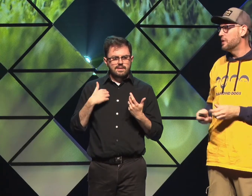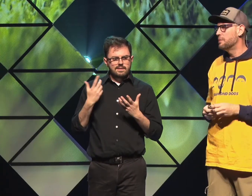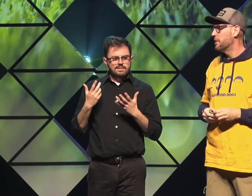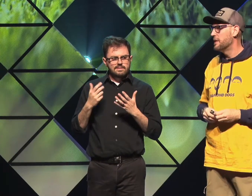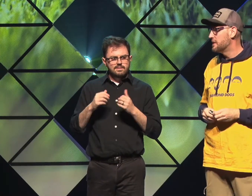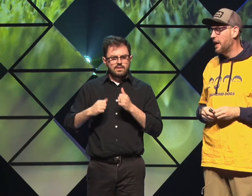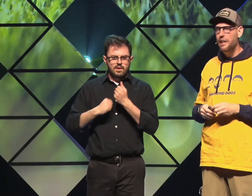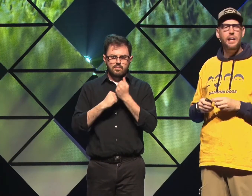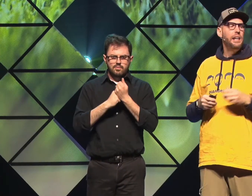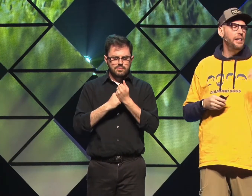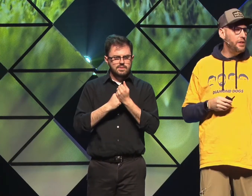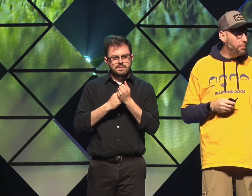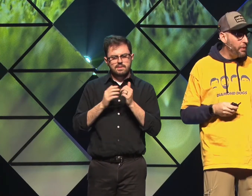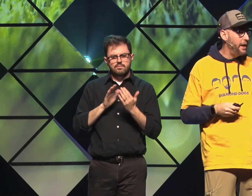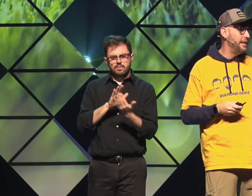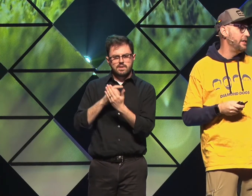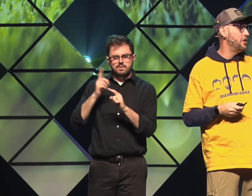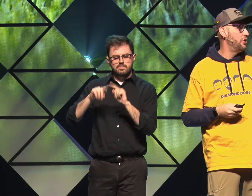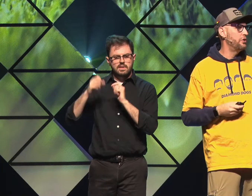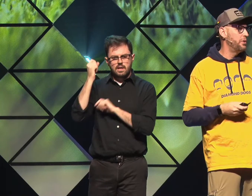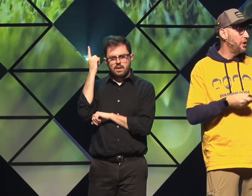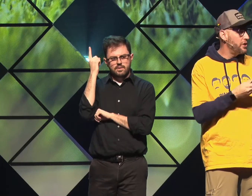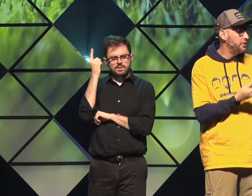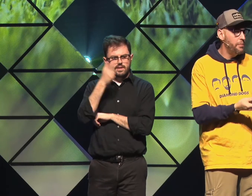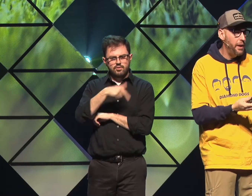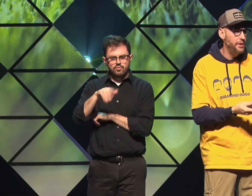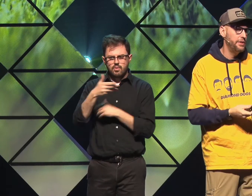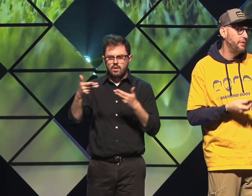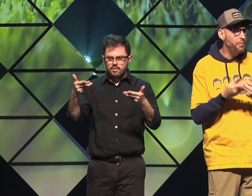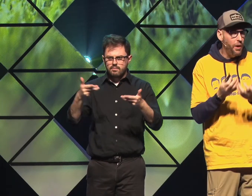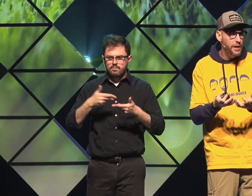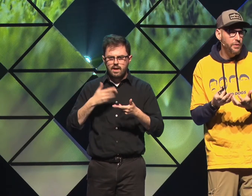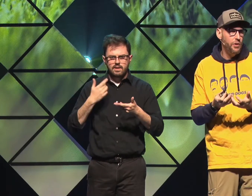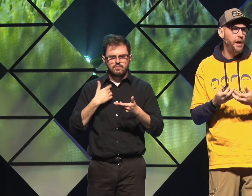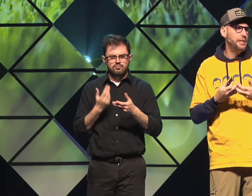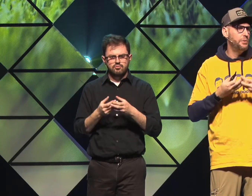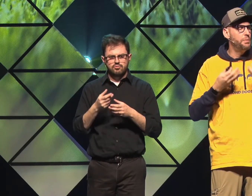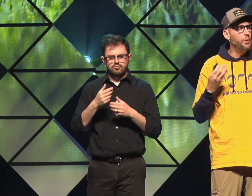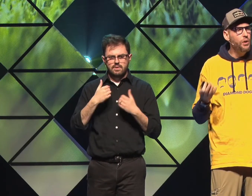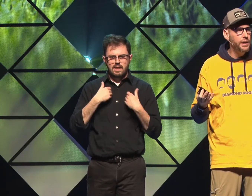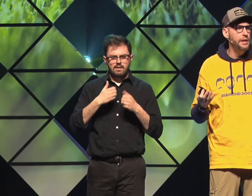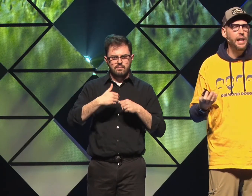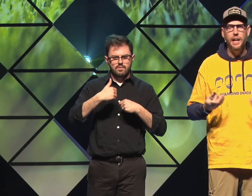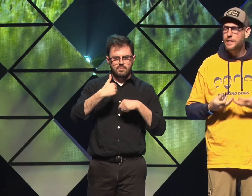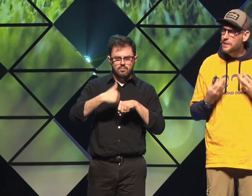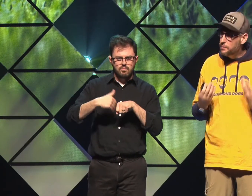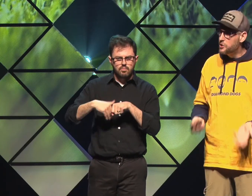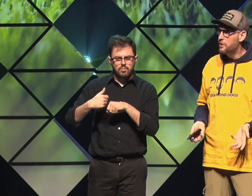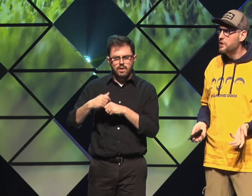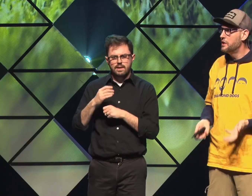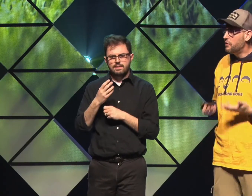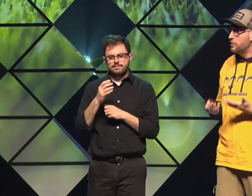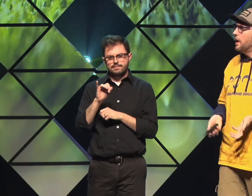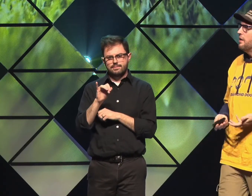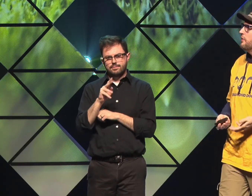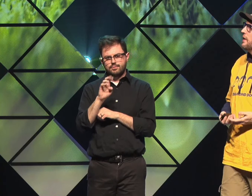invited to experience that in the bread and in the juice, which are just reminders of the body of Christ that was broken as a demonstration of love, and